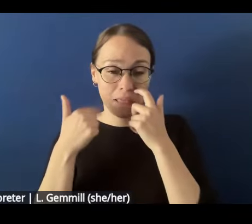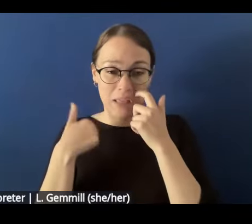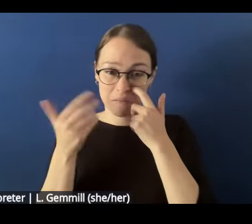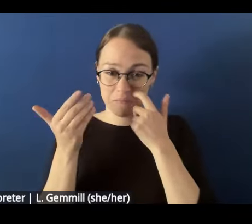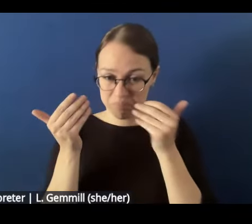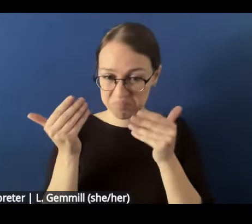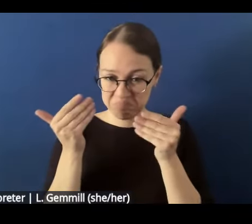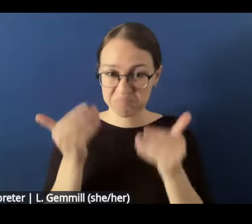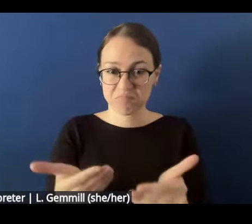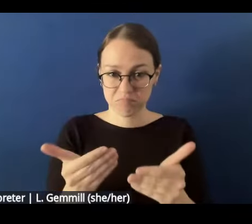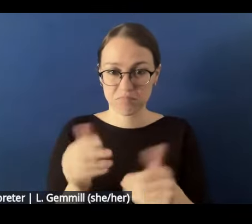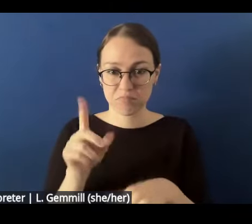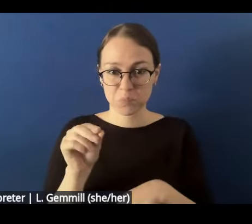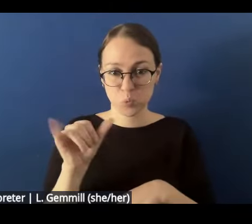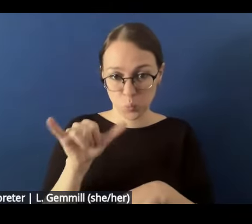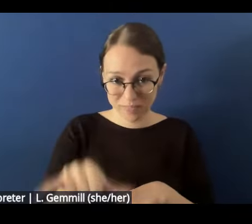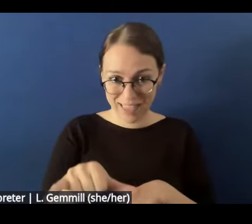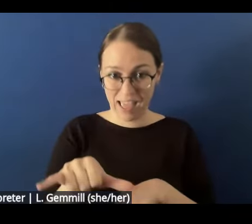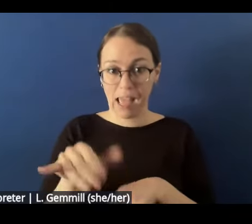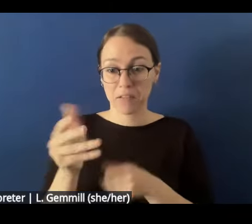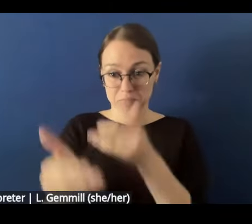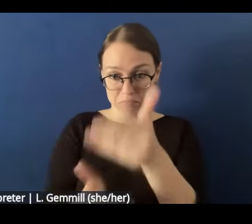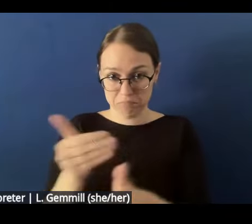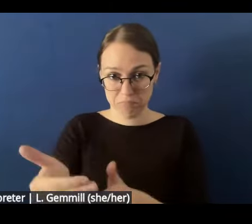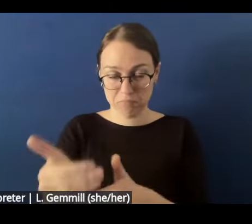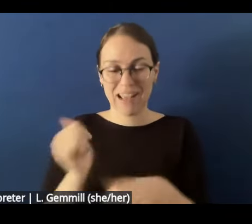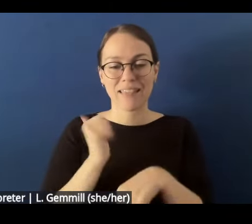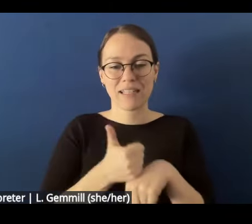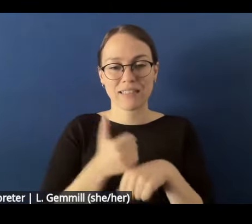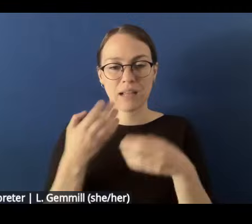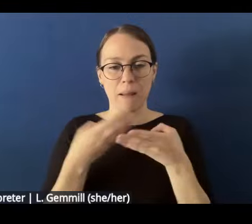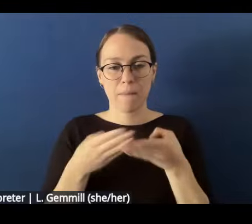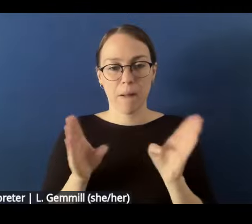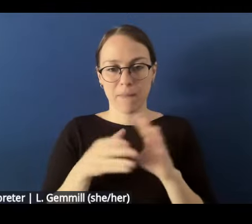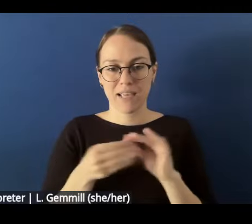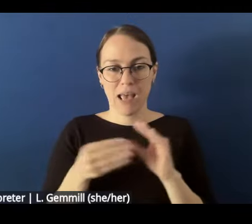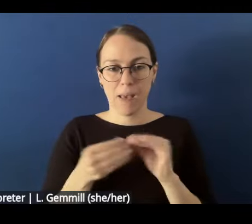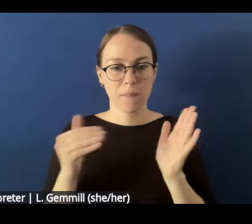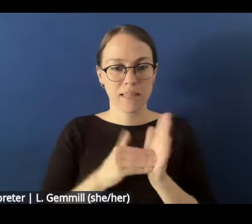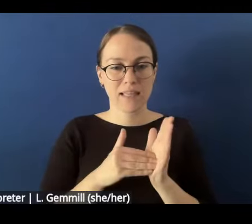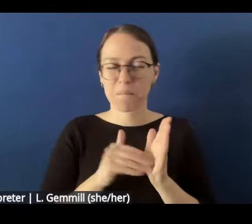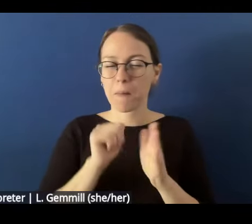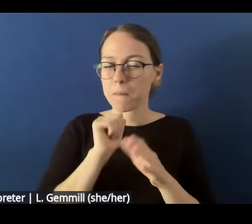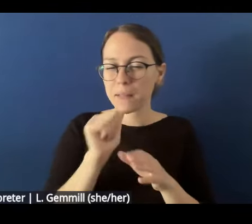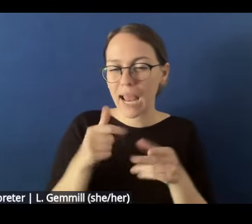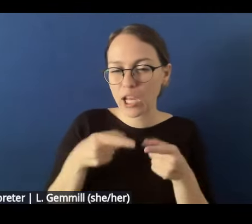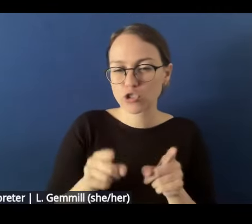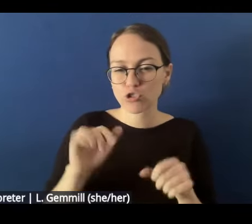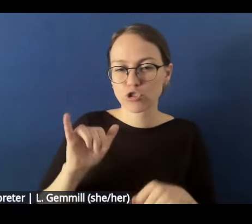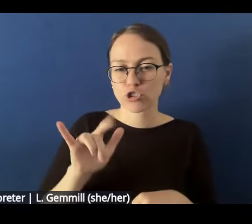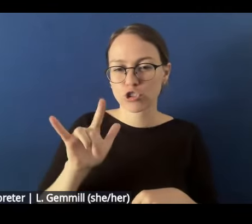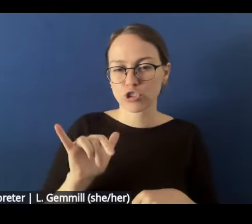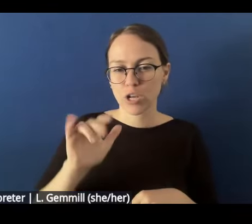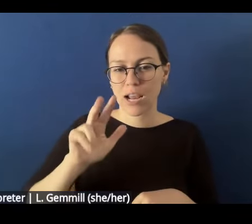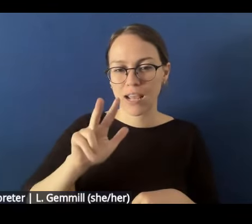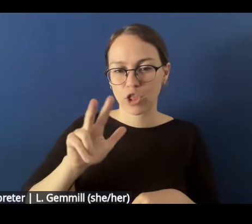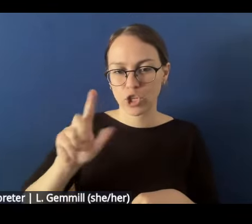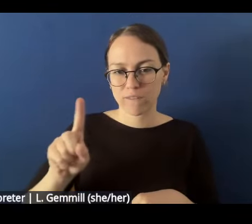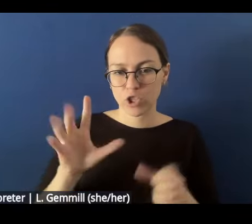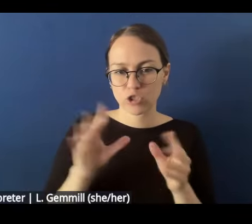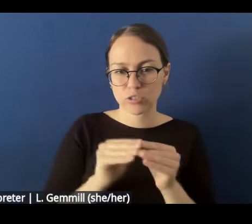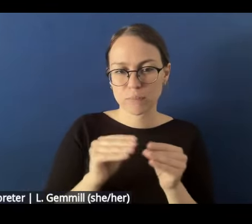put it out again for public comment. And maybe not in the July 31st meeting, maybe we circle back to this at like the board's